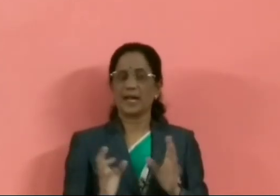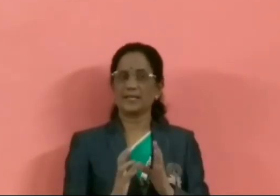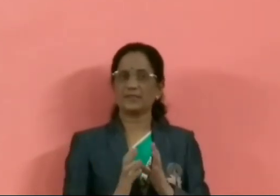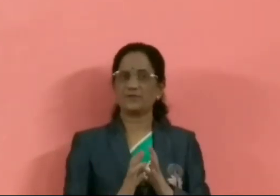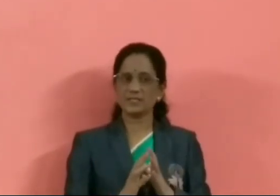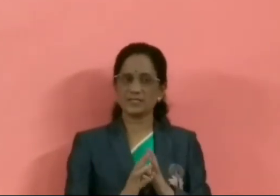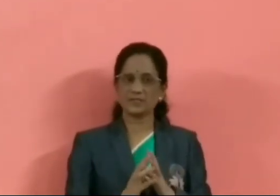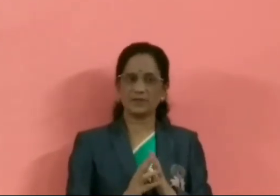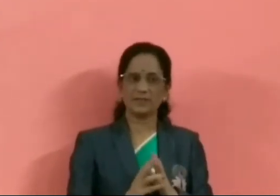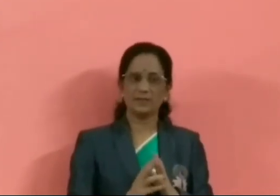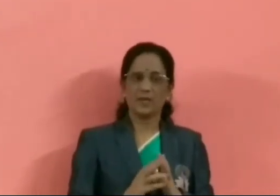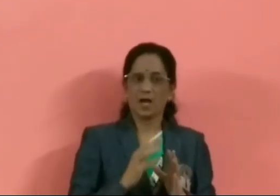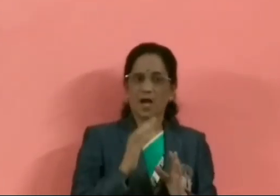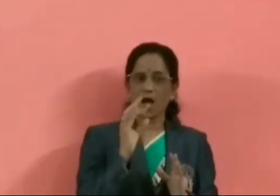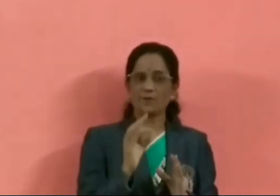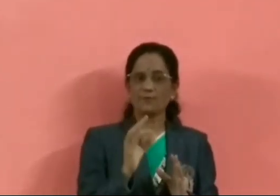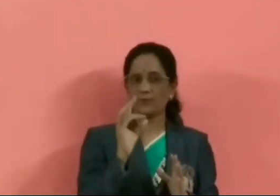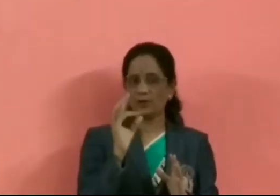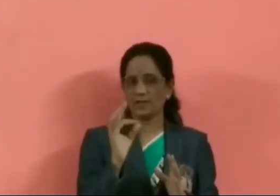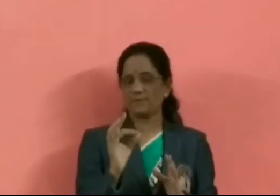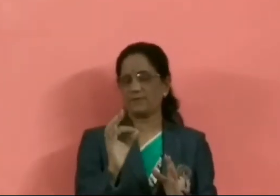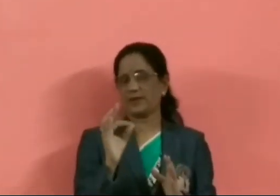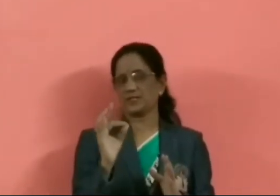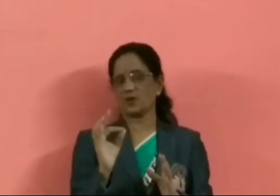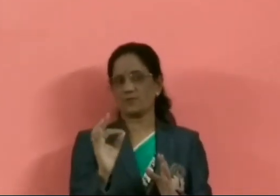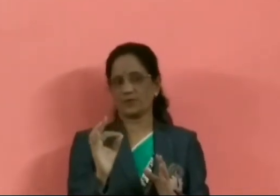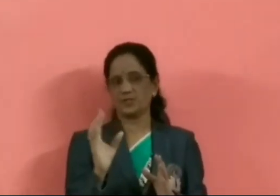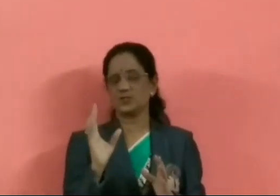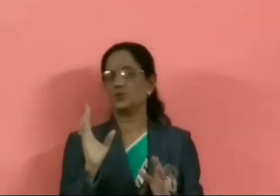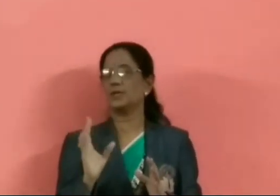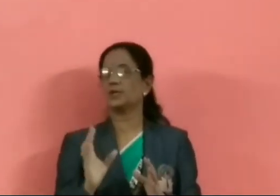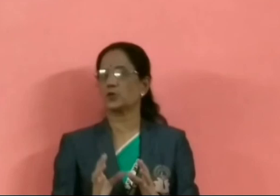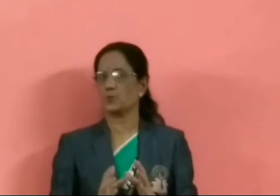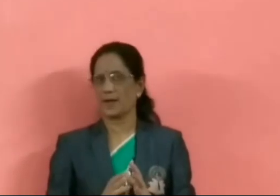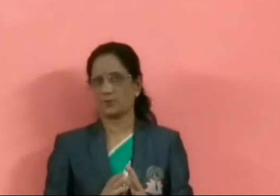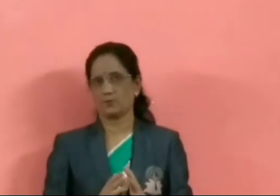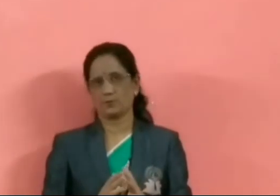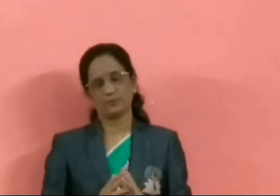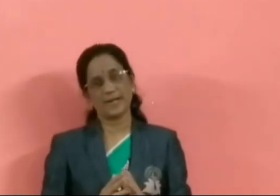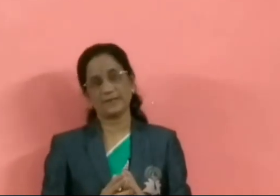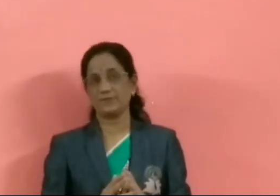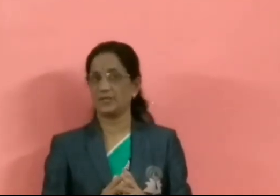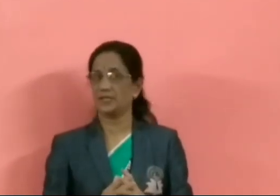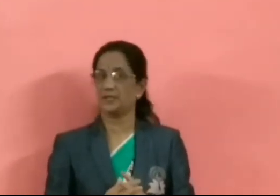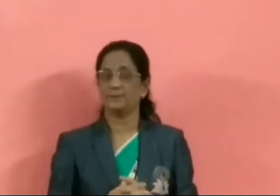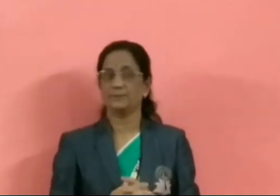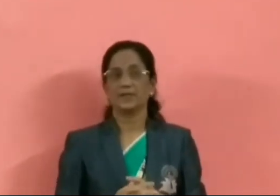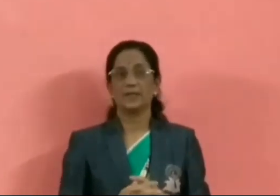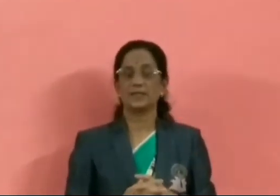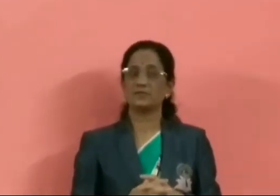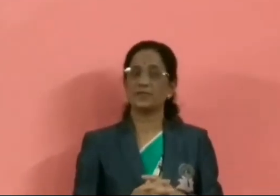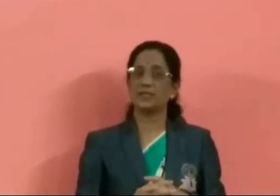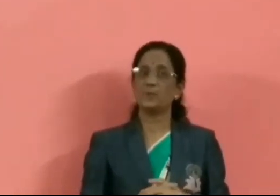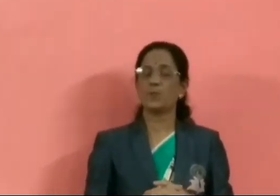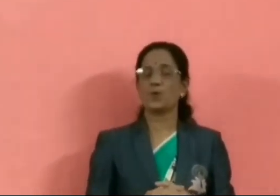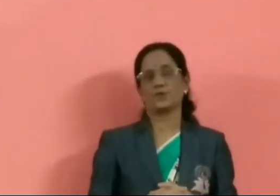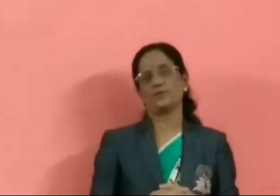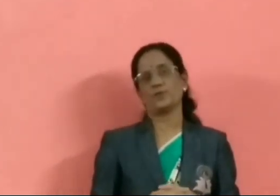the first one, harmful effects of consuming tobacco, that we will learn. It is very important for